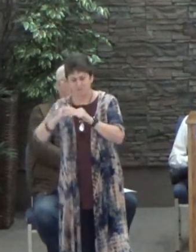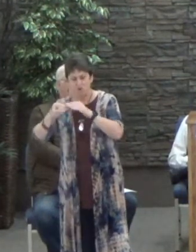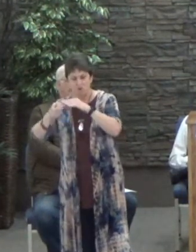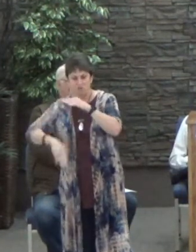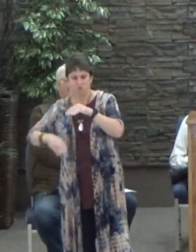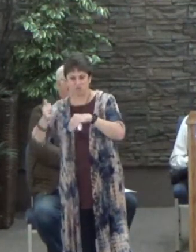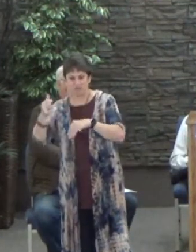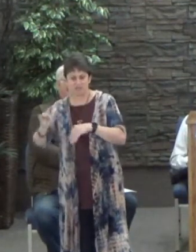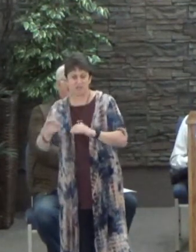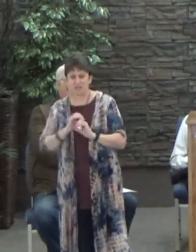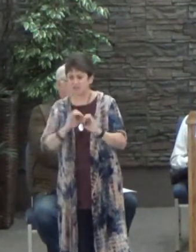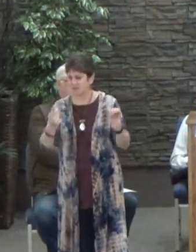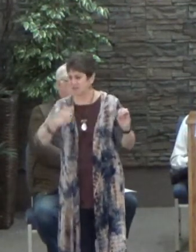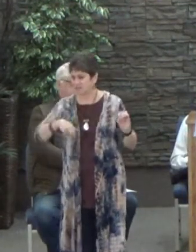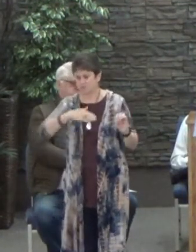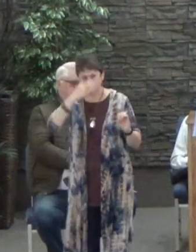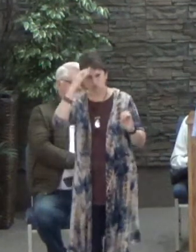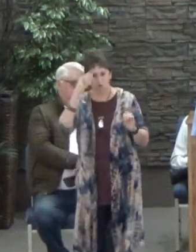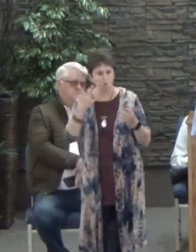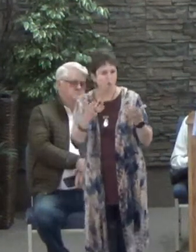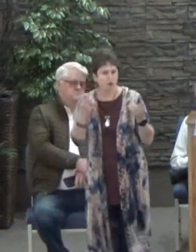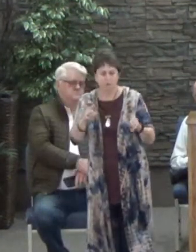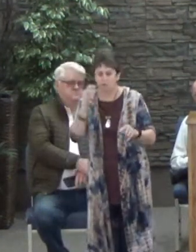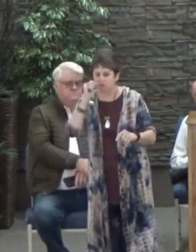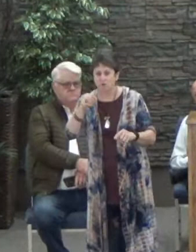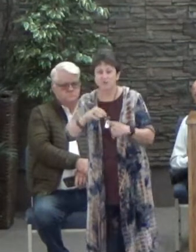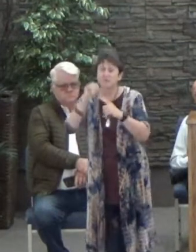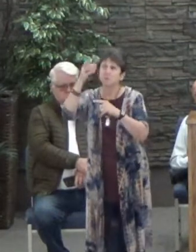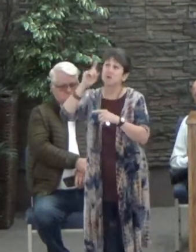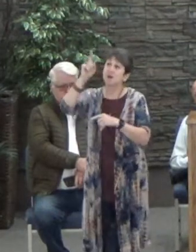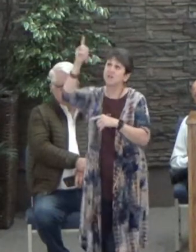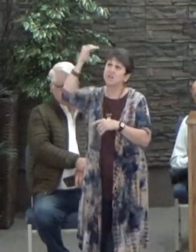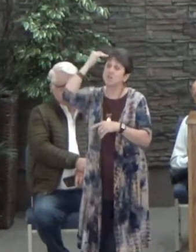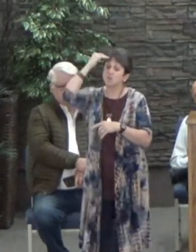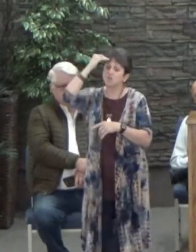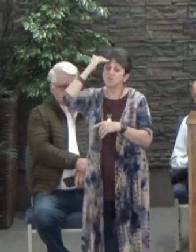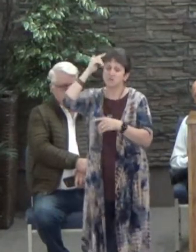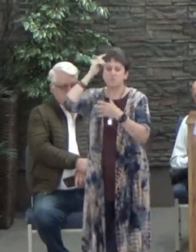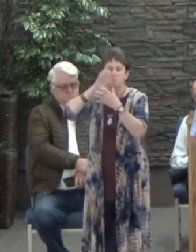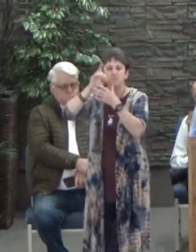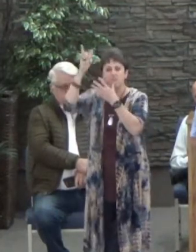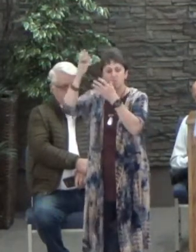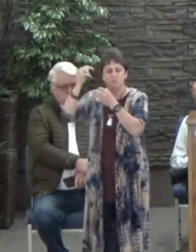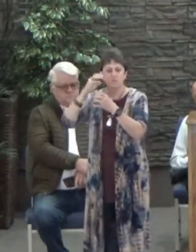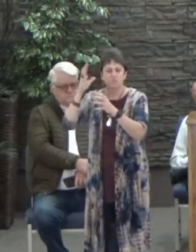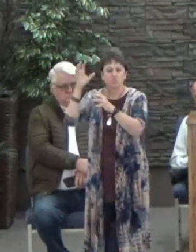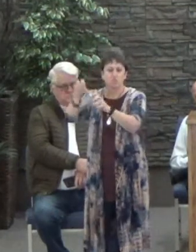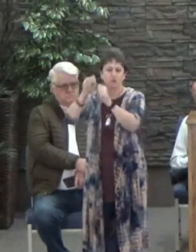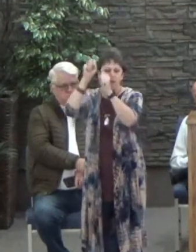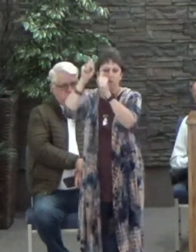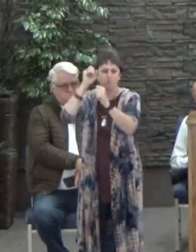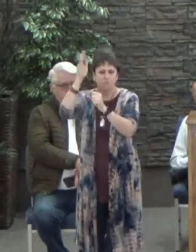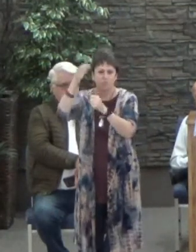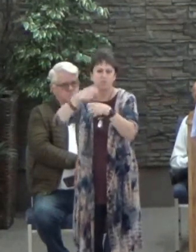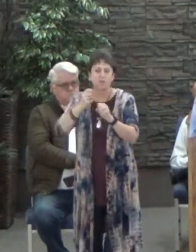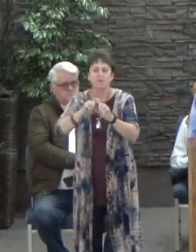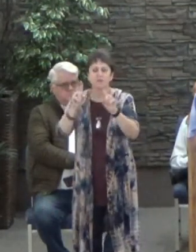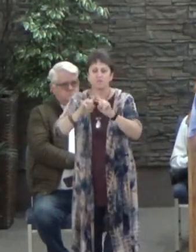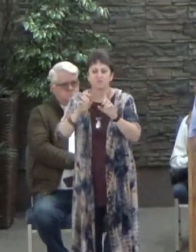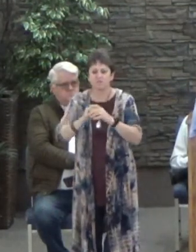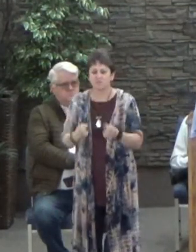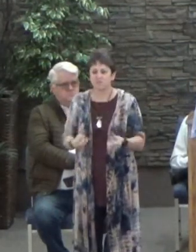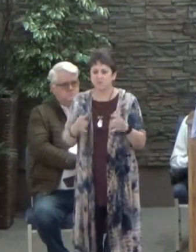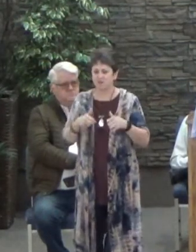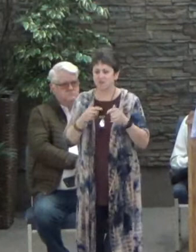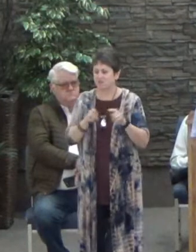18. None of us knows what tomorrow holds, except God, and we believe He wants us to grab the future and make a difference in as many